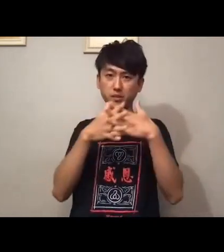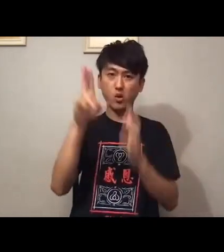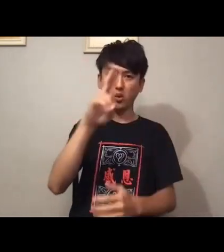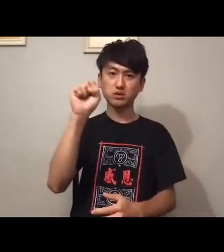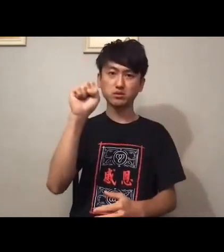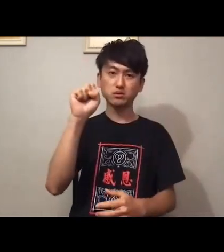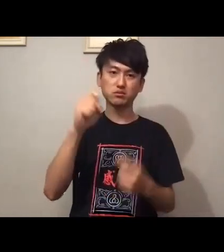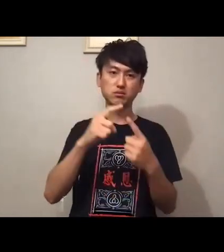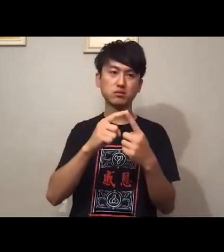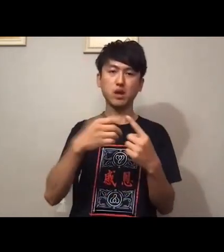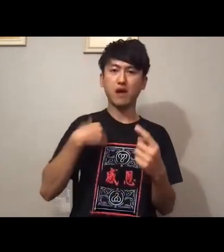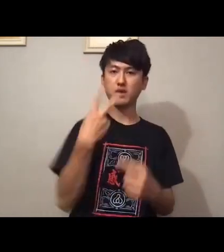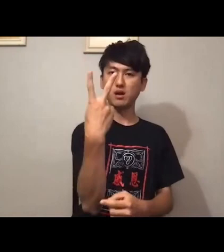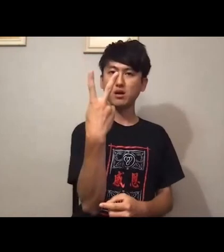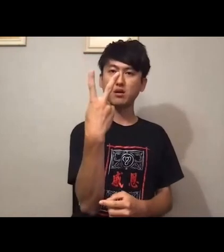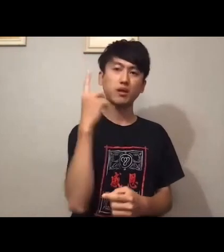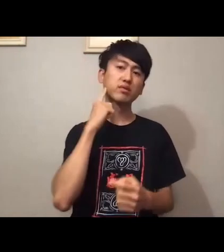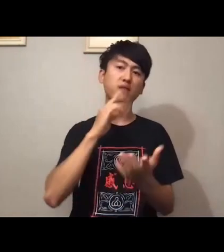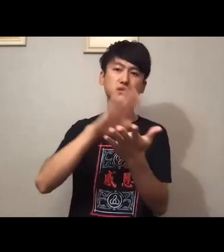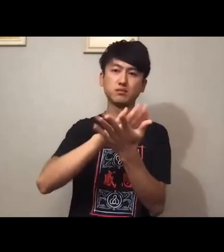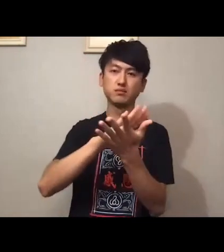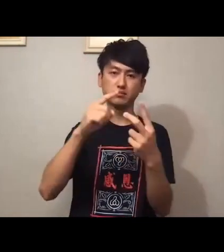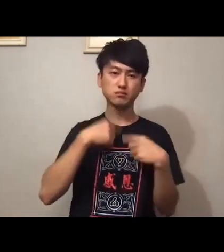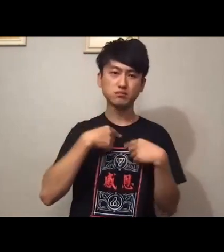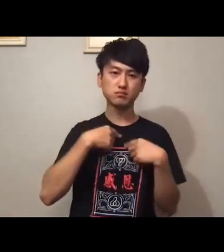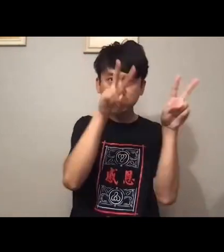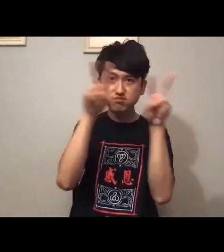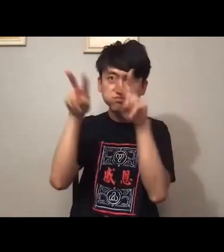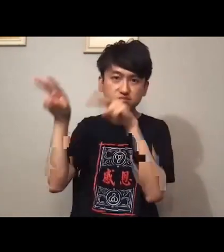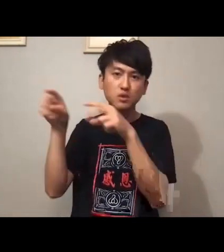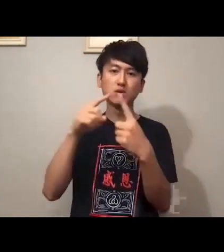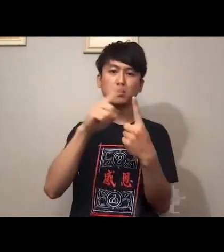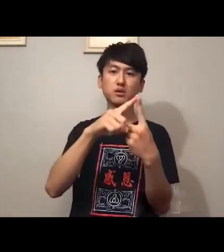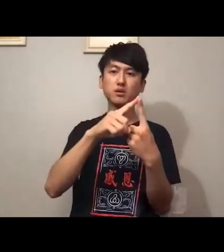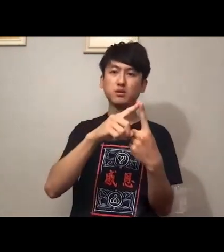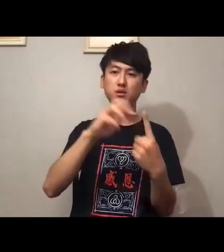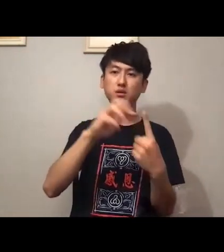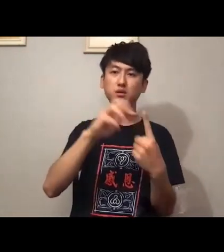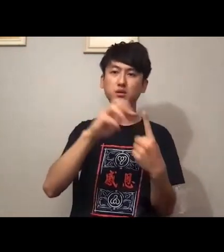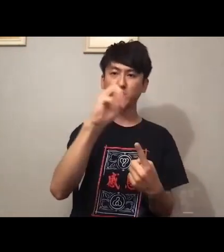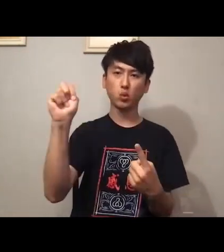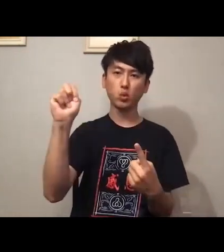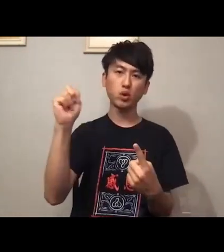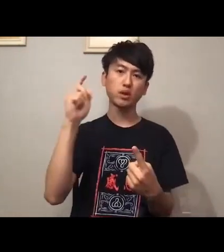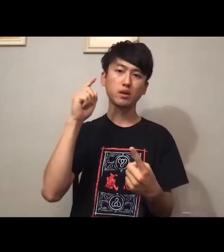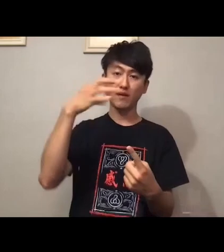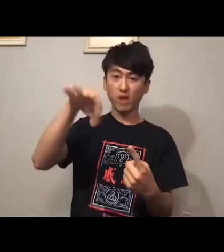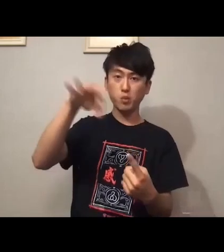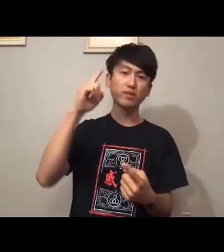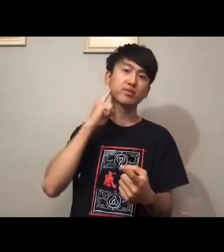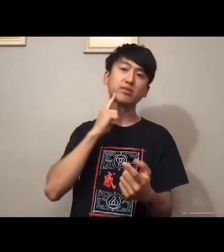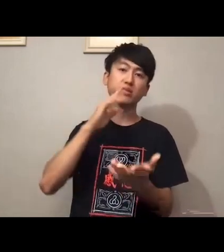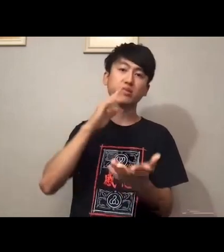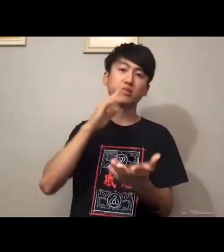school. And when I came to the US, I've been to 2 schools for the deaf.